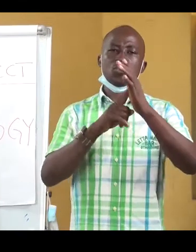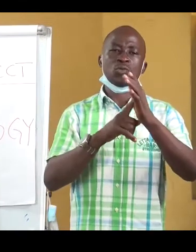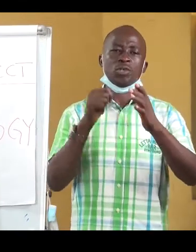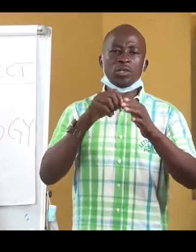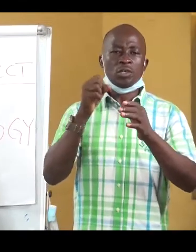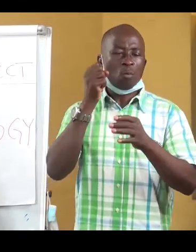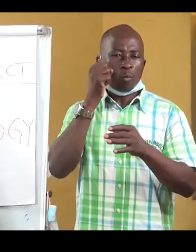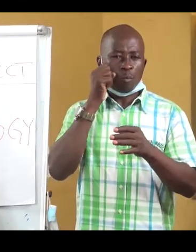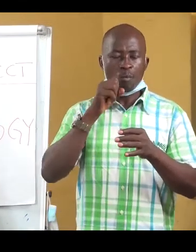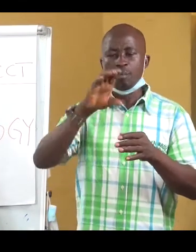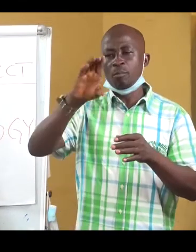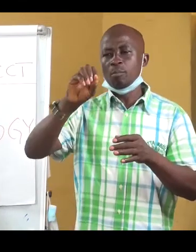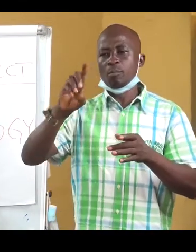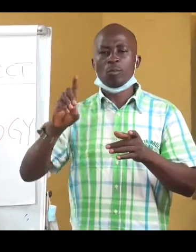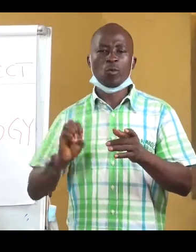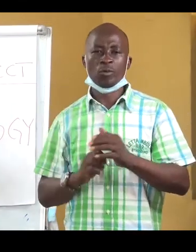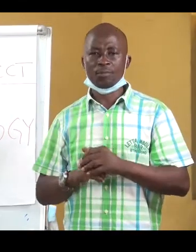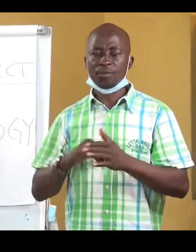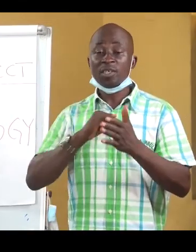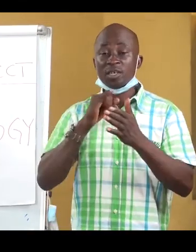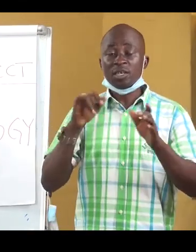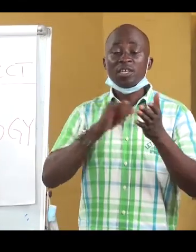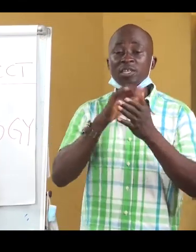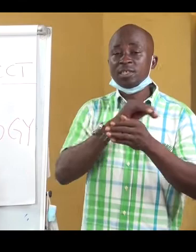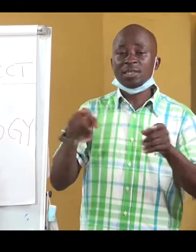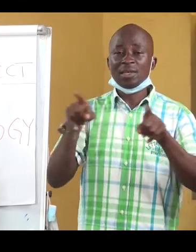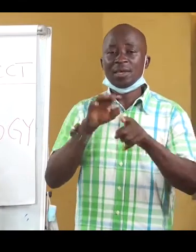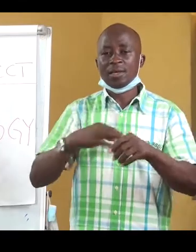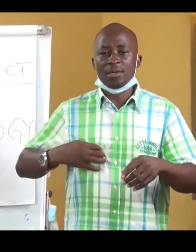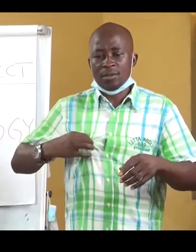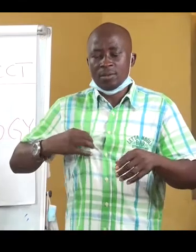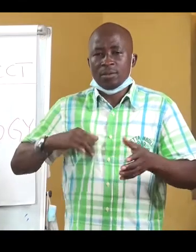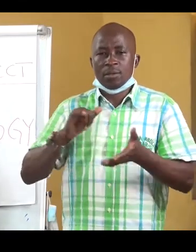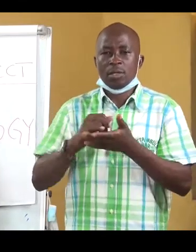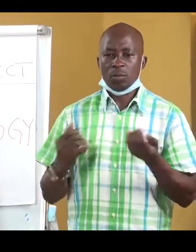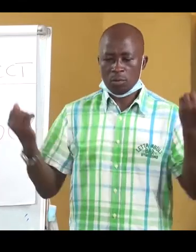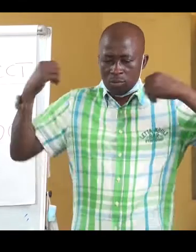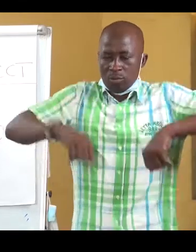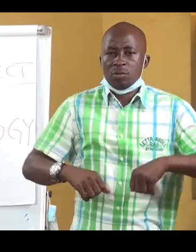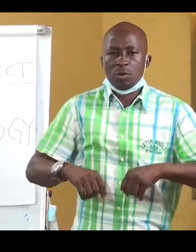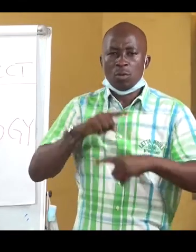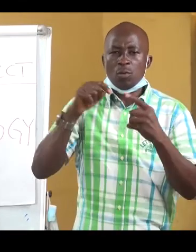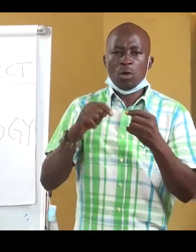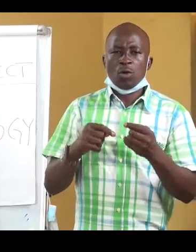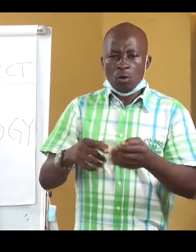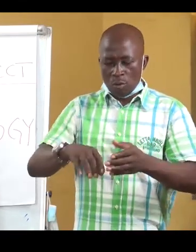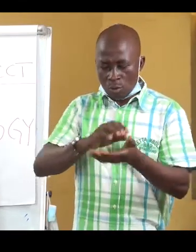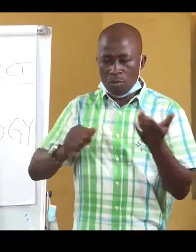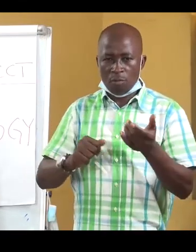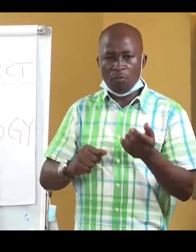It's just like a cloth that is worn on the seed, which you remove when you are going to wash the seed. That is an example of a seed